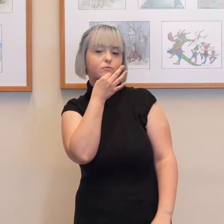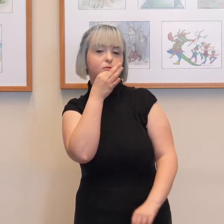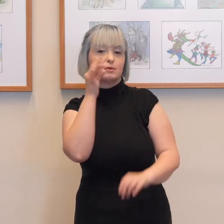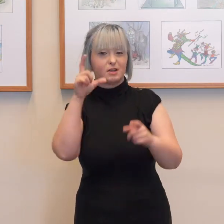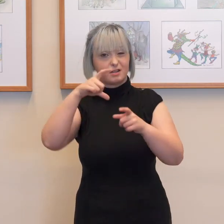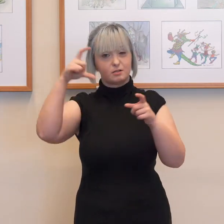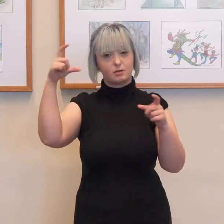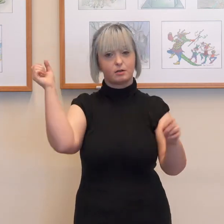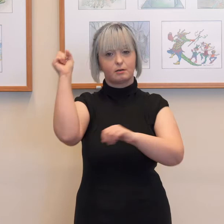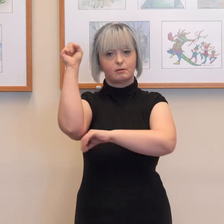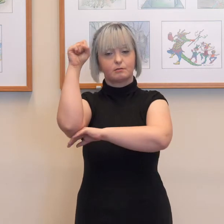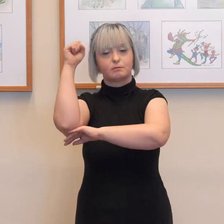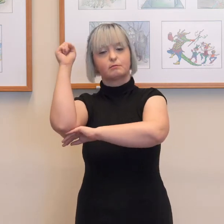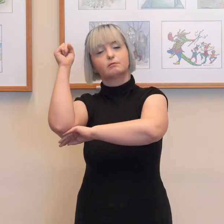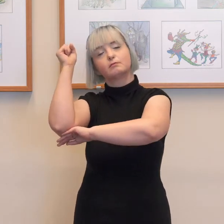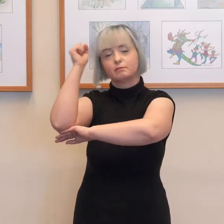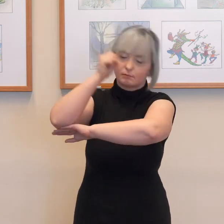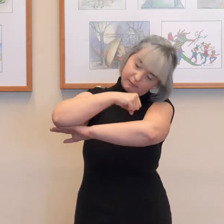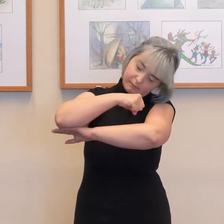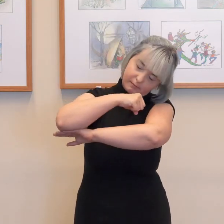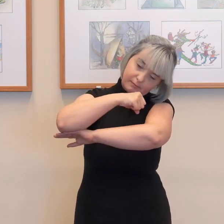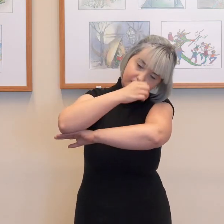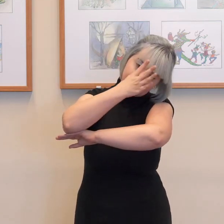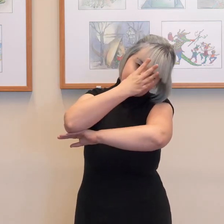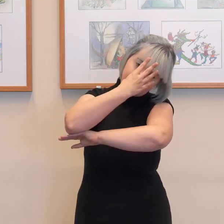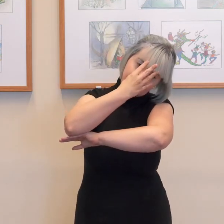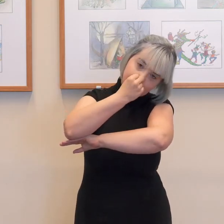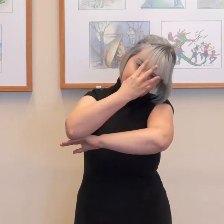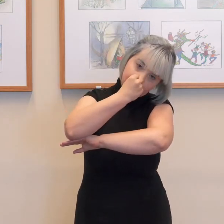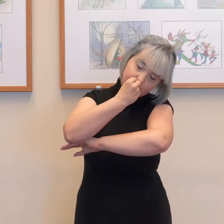Soon the giant fell asleep.